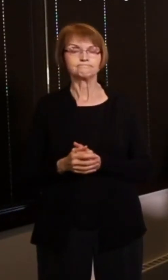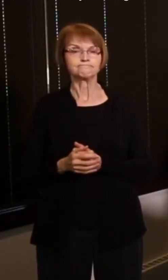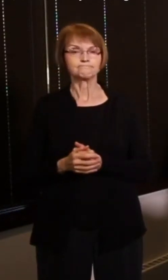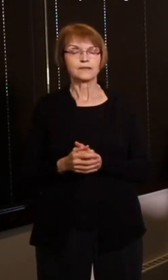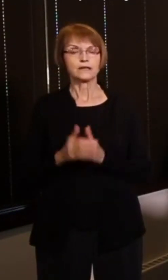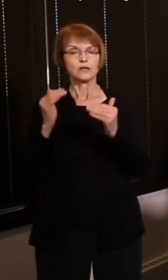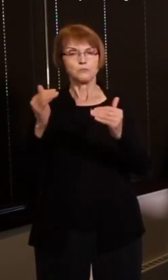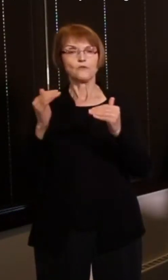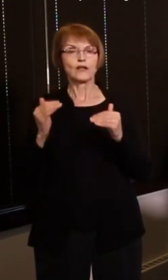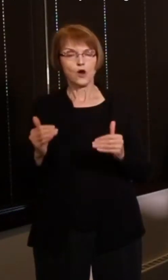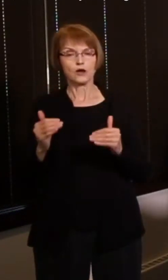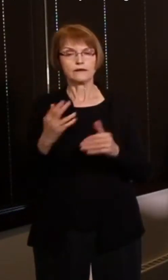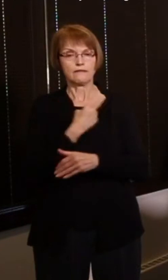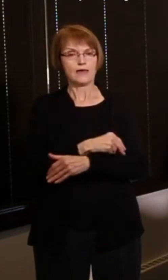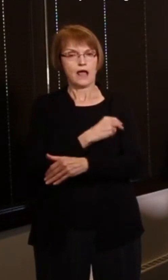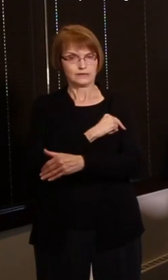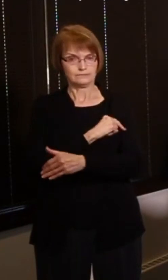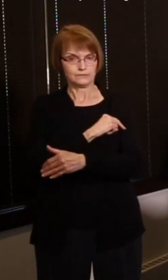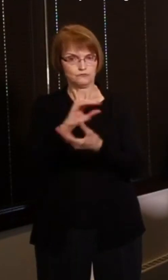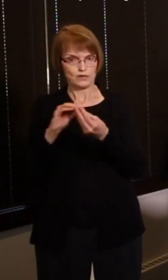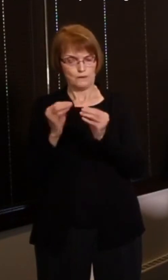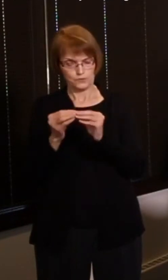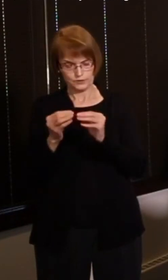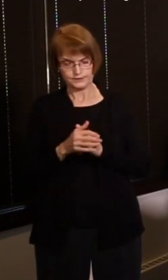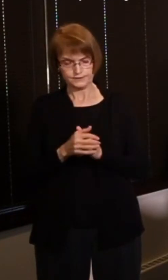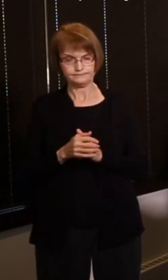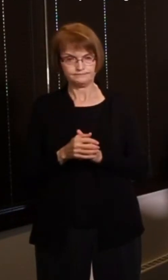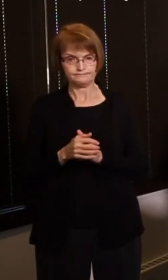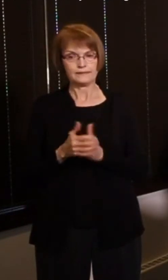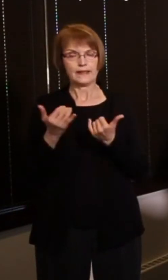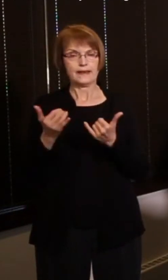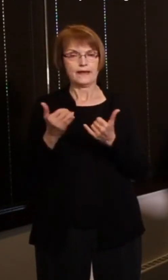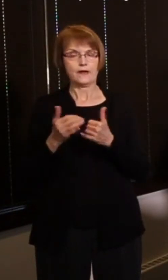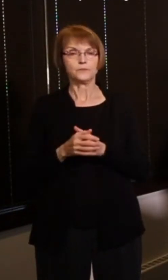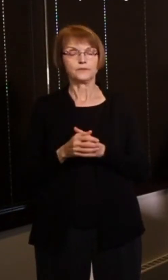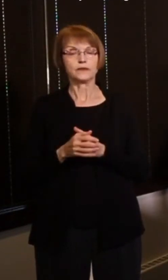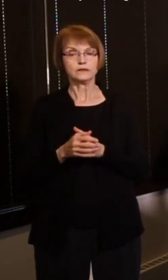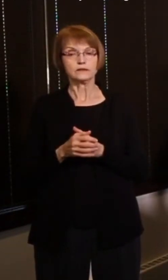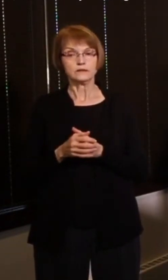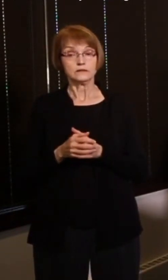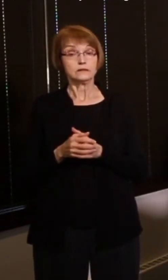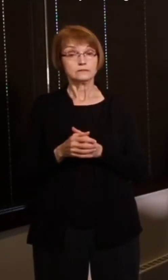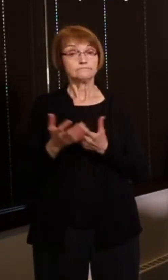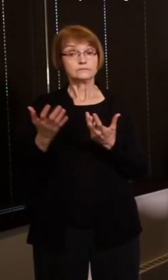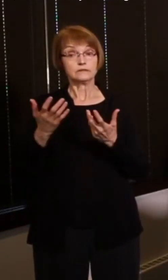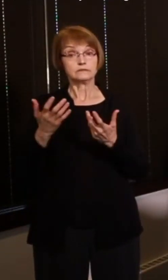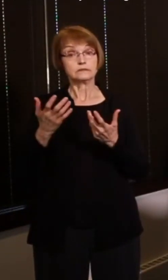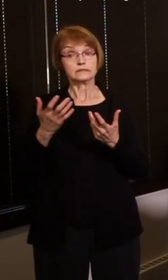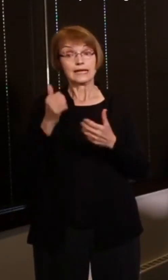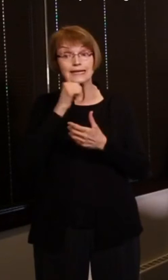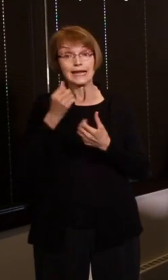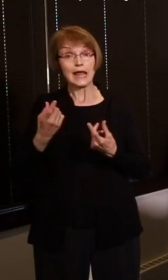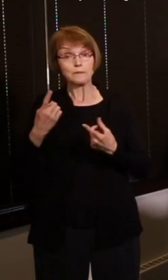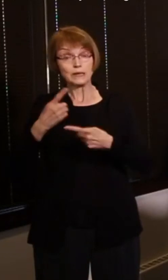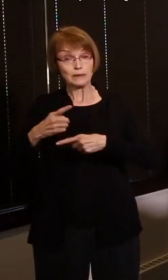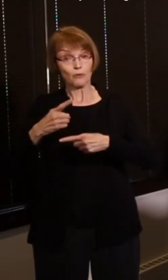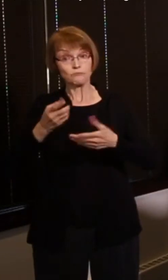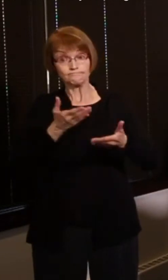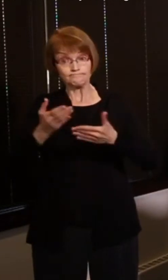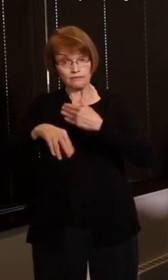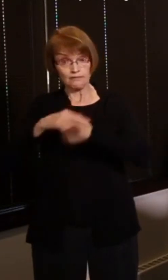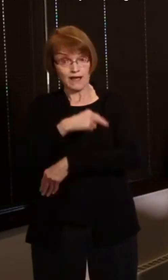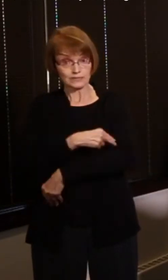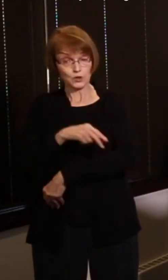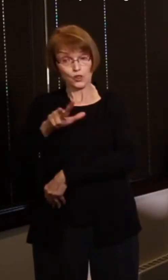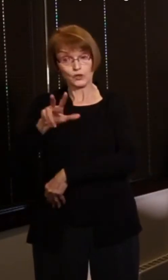So moving on now to our hospital admissions. So let's turn to some of our data. Today we're reporting our daily admissions number is 35. And